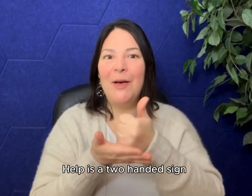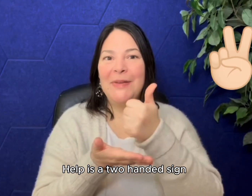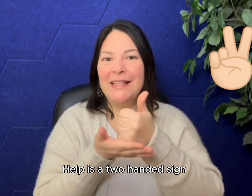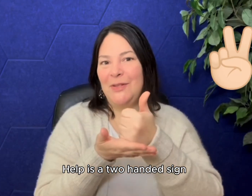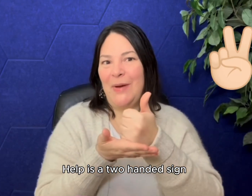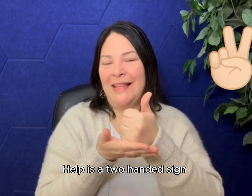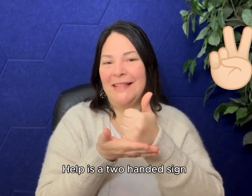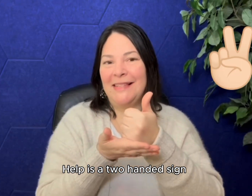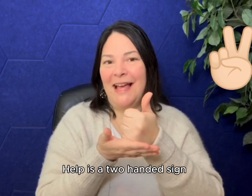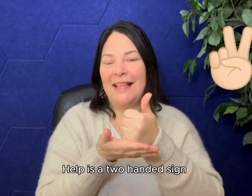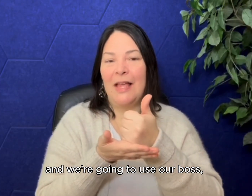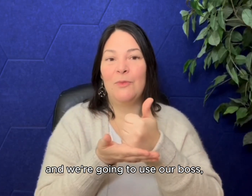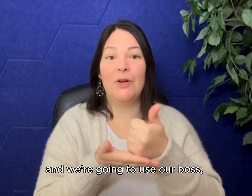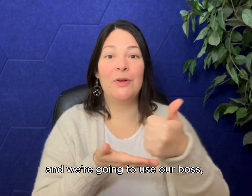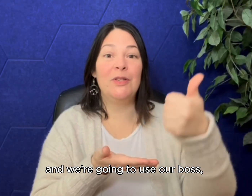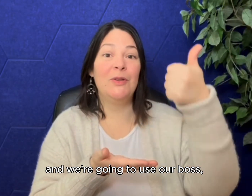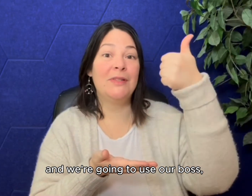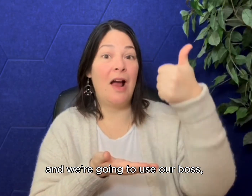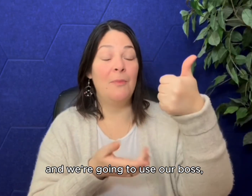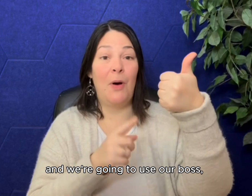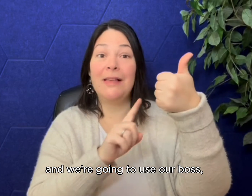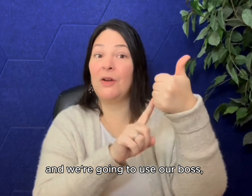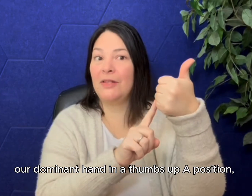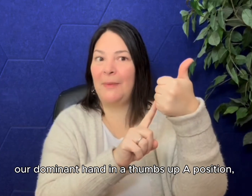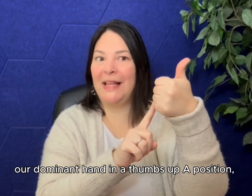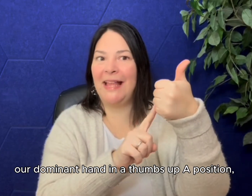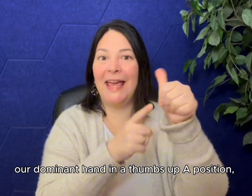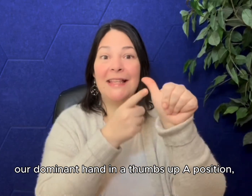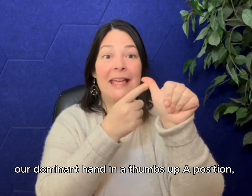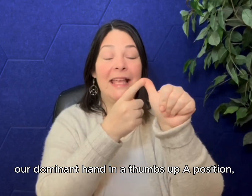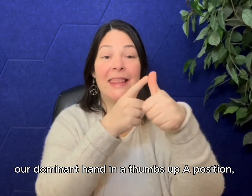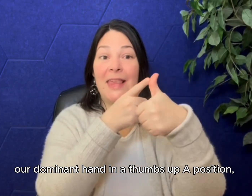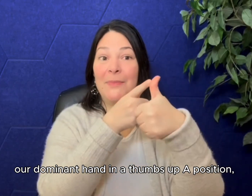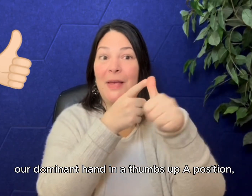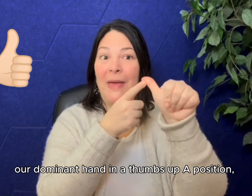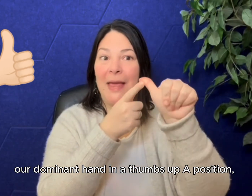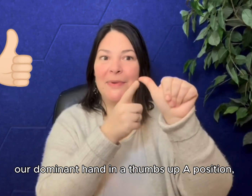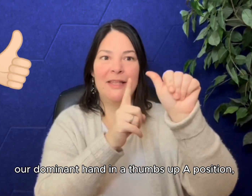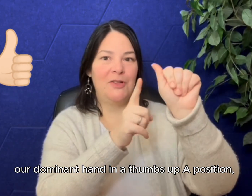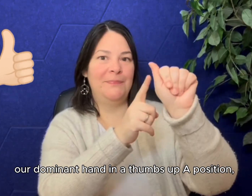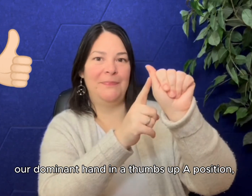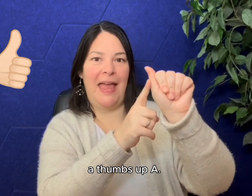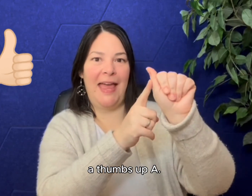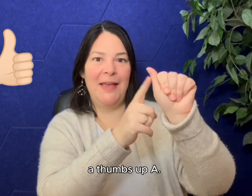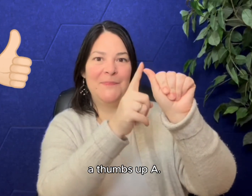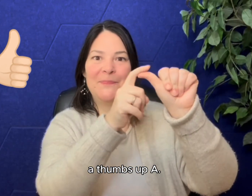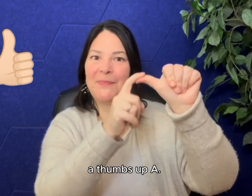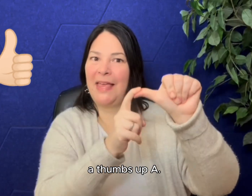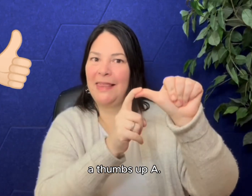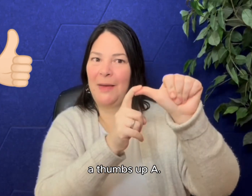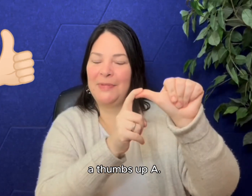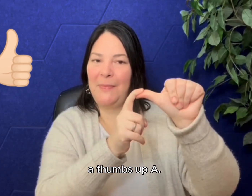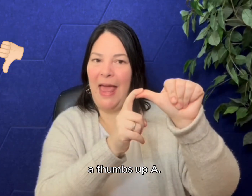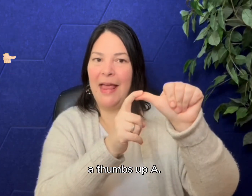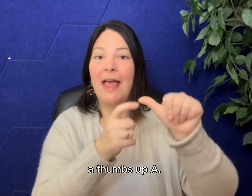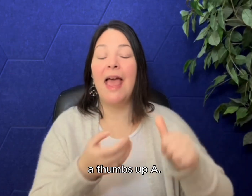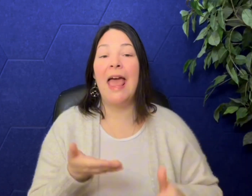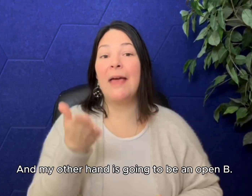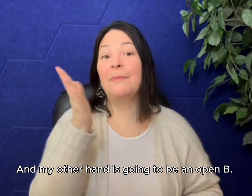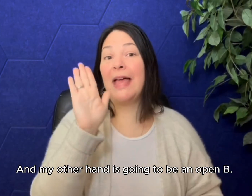is a two-handed sign, and we're going to use our boss, our dominant hand, in a thumbs up A position, A, thumbs up A, and my other